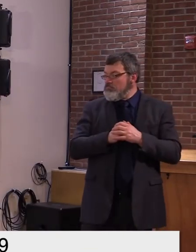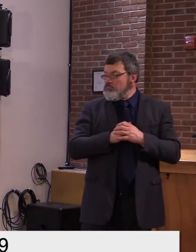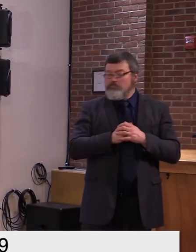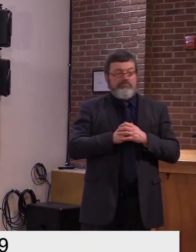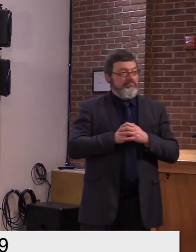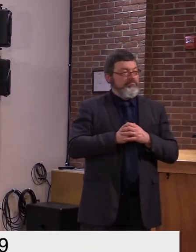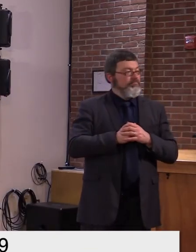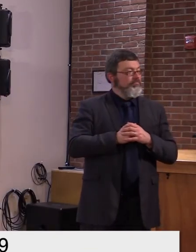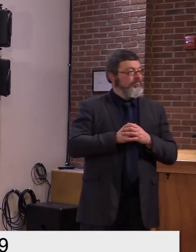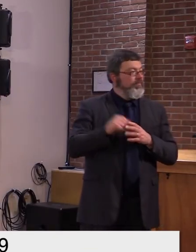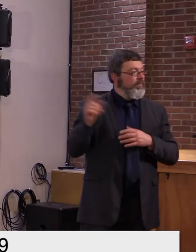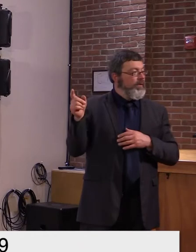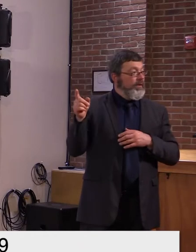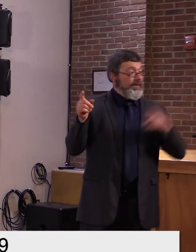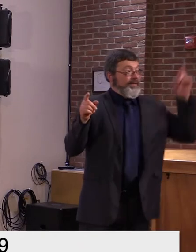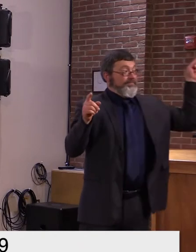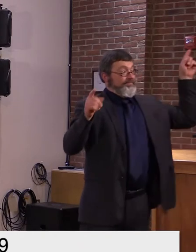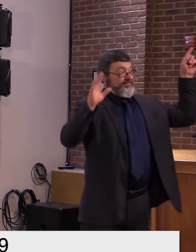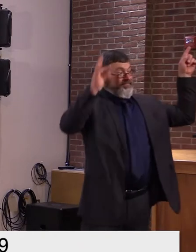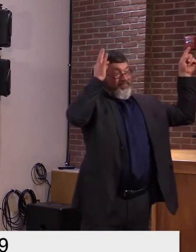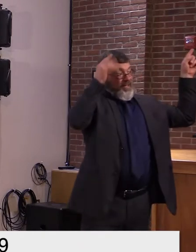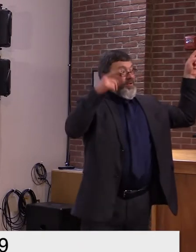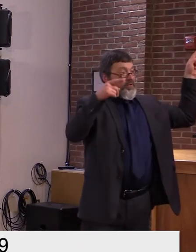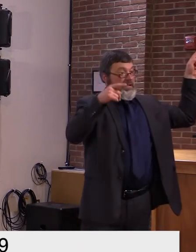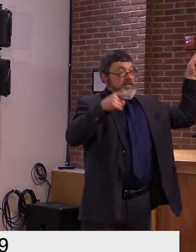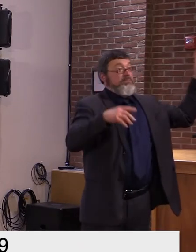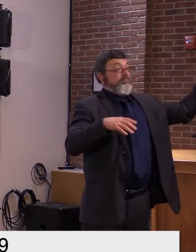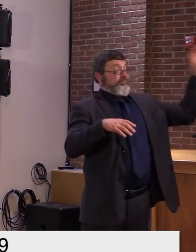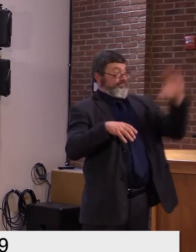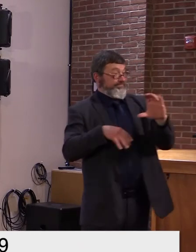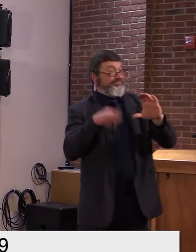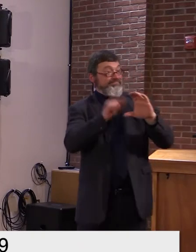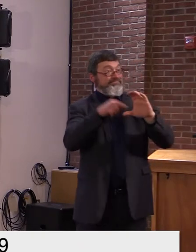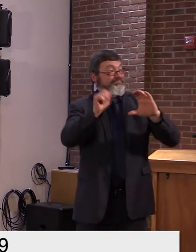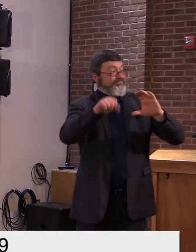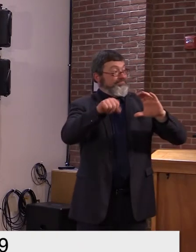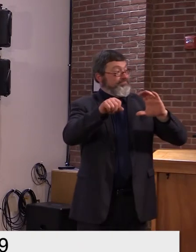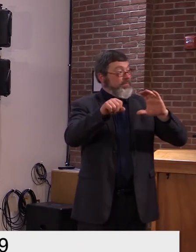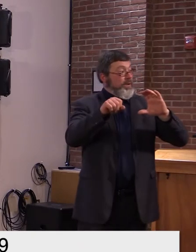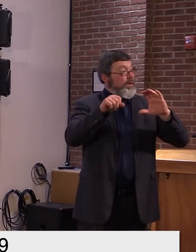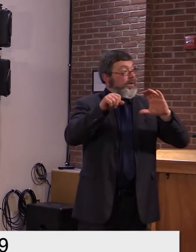the road, which seems to be what Congress has been doing for almost a generation.